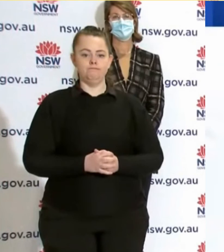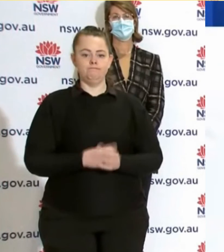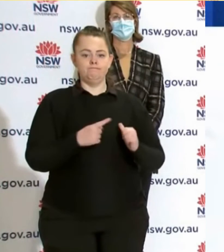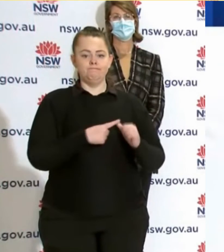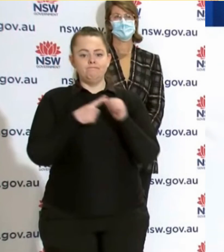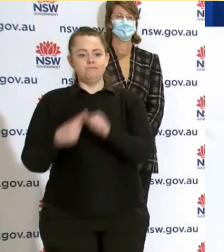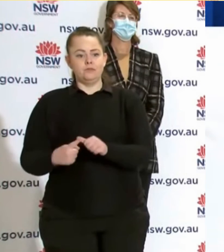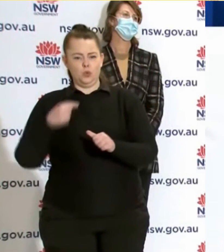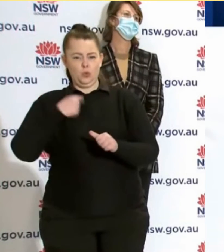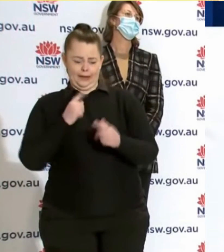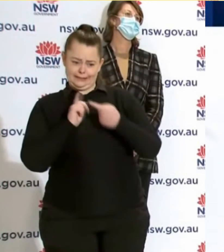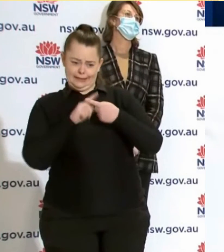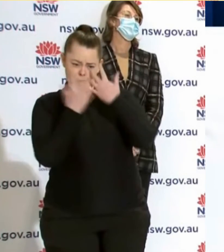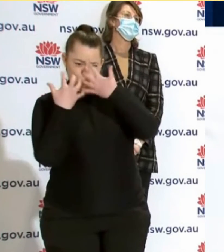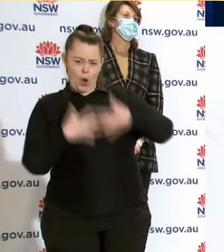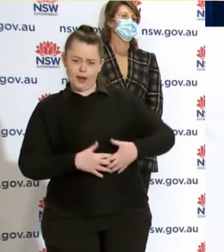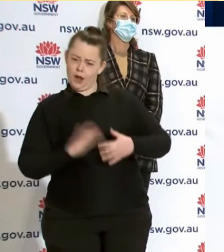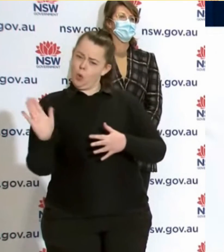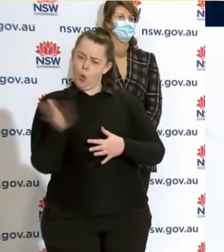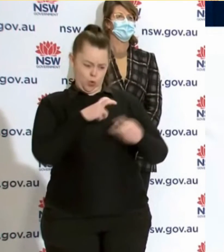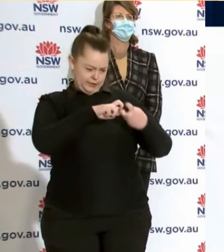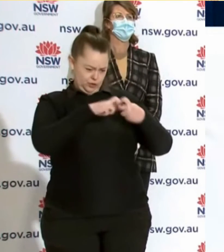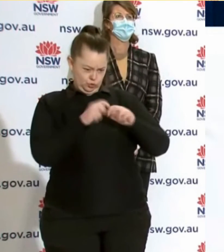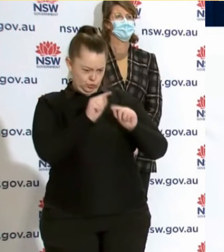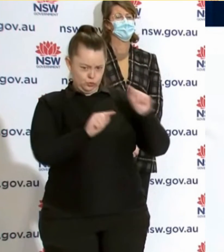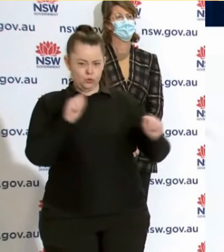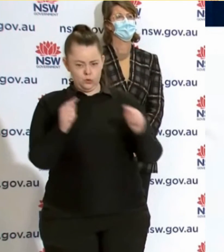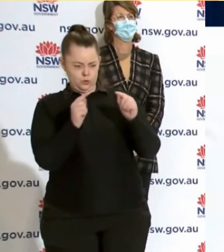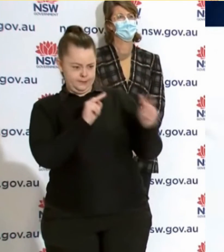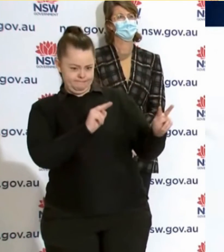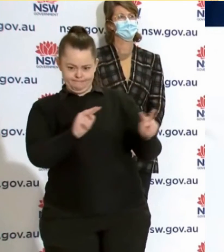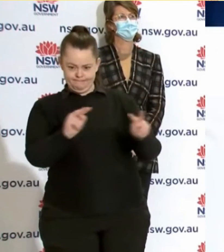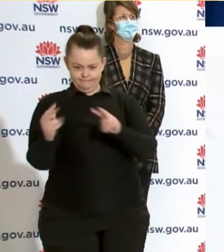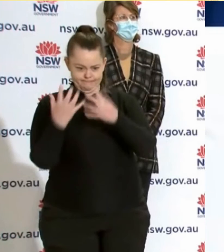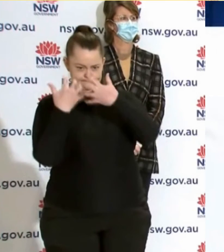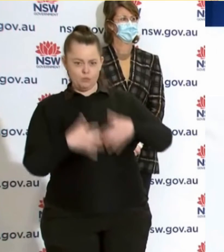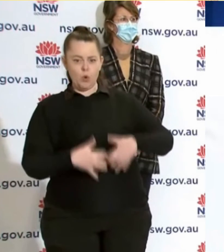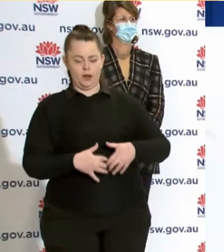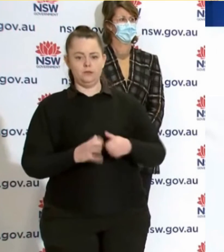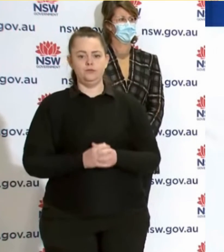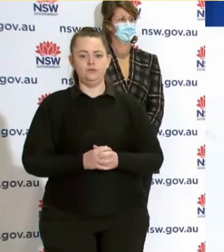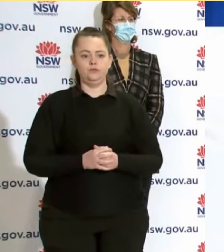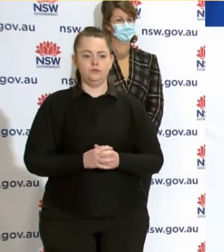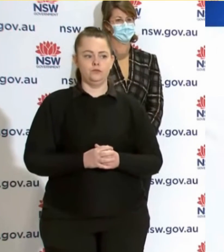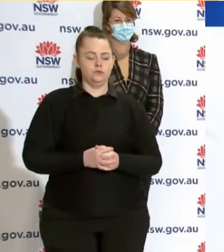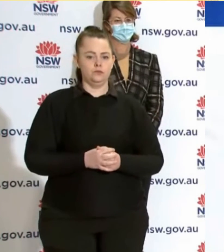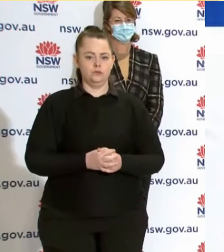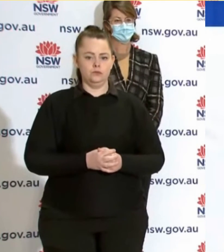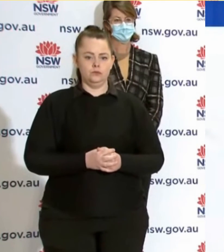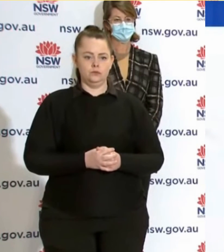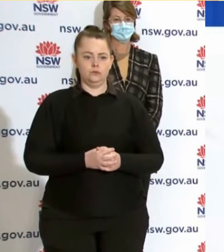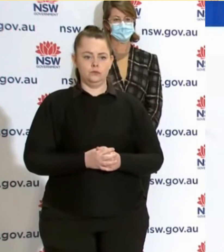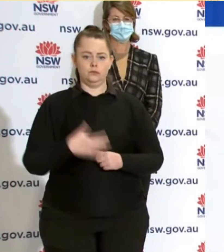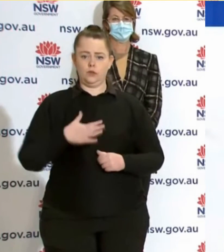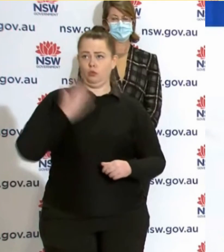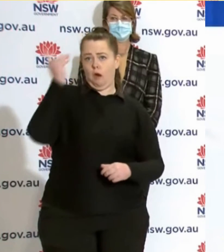And this is very, very complex, and I don't think it's appropriate that I just say something off